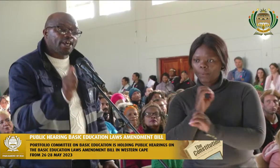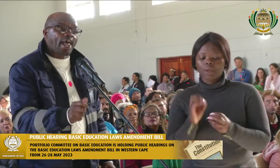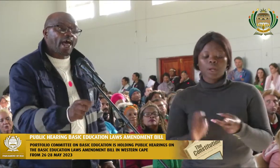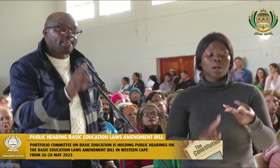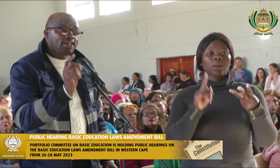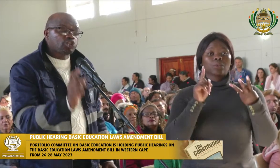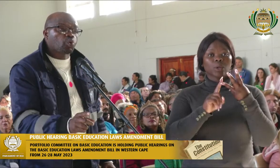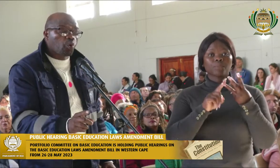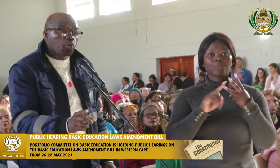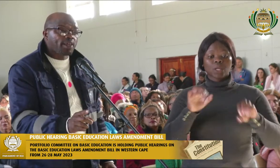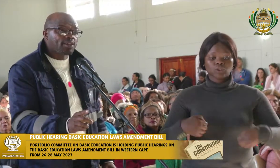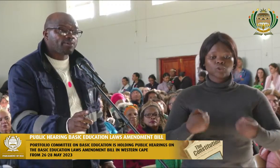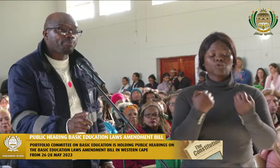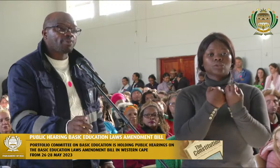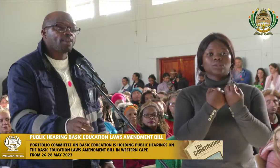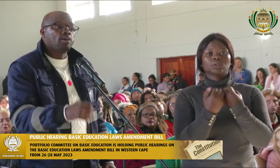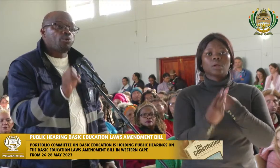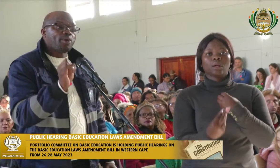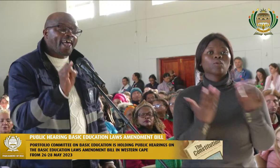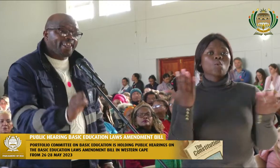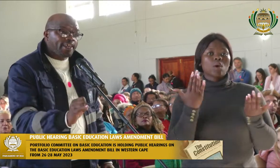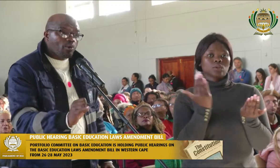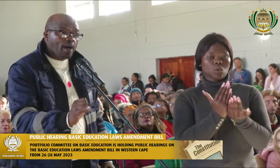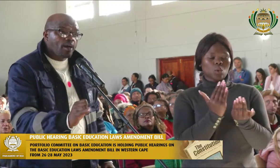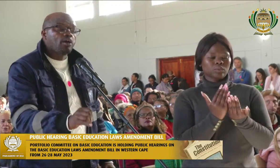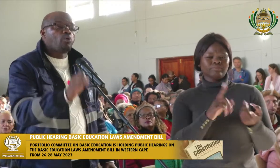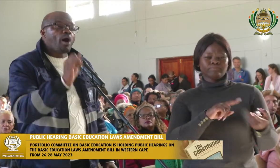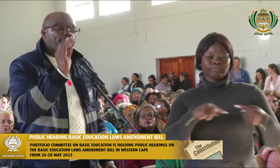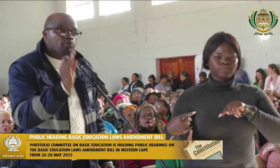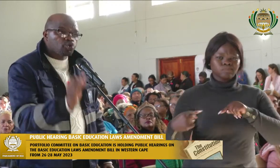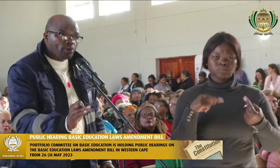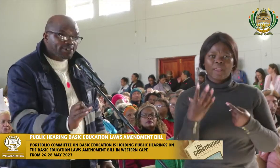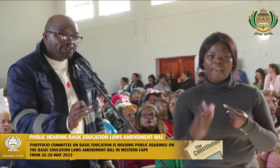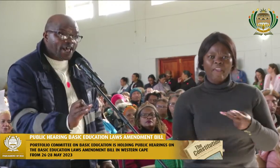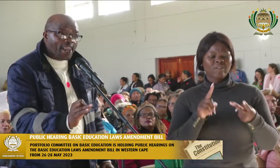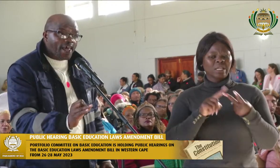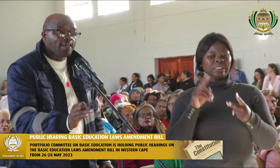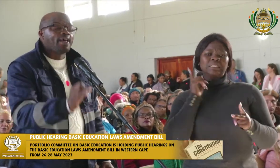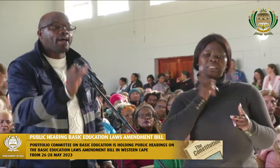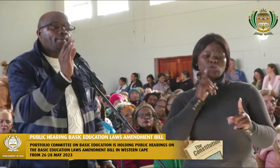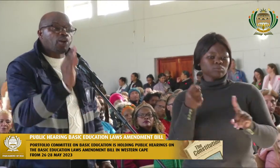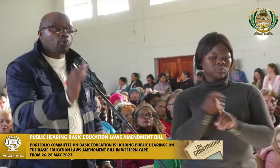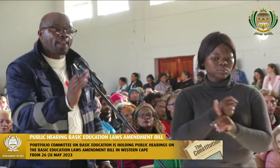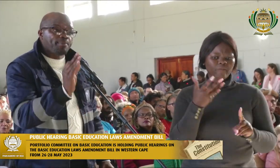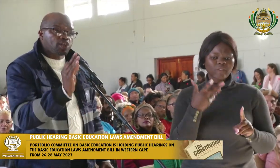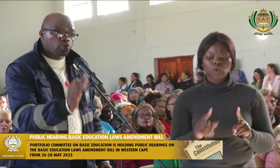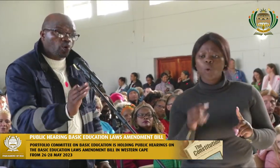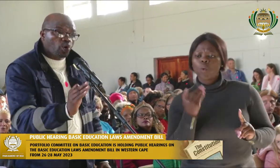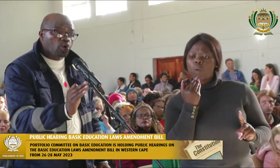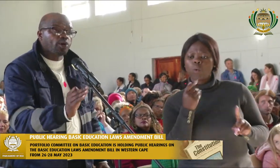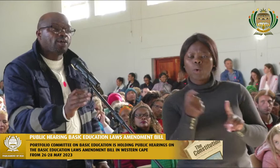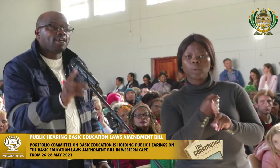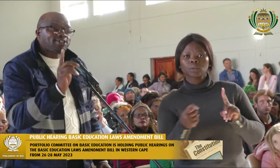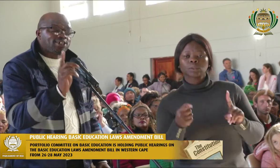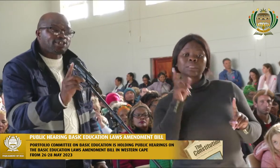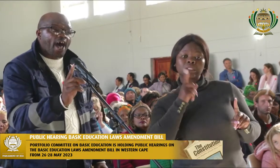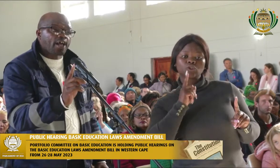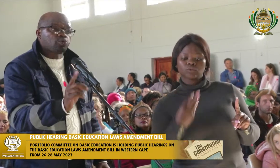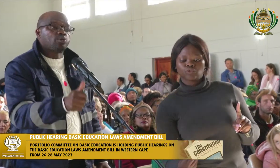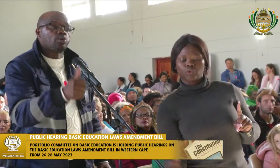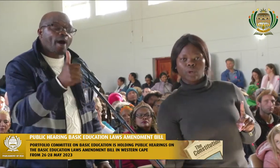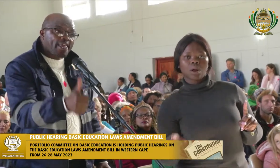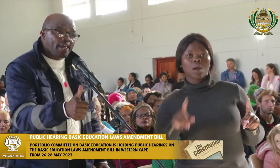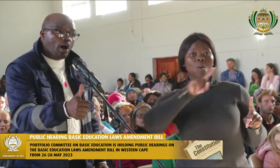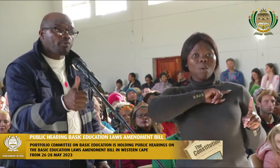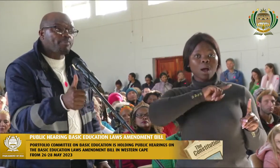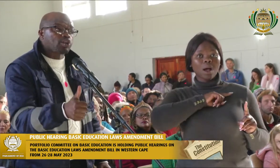okanye sine ngxaki ezikolweni. Kuyaliwa ku abuse otishala ngabantwana besikolo